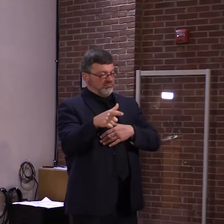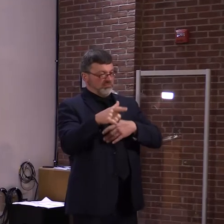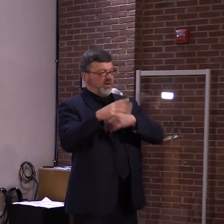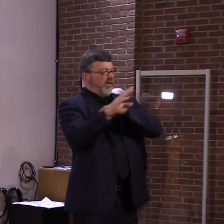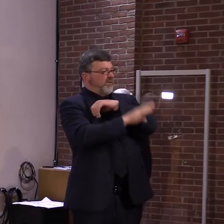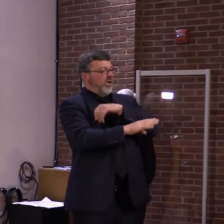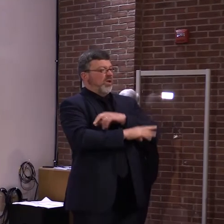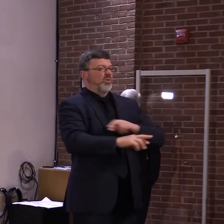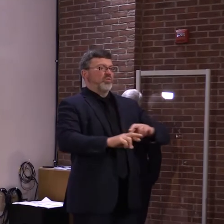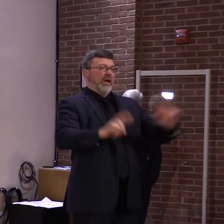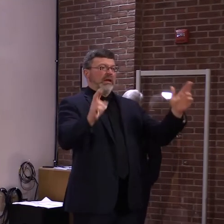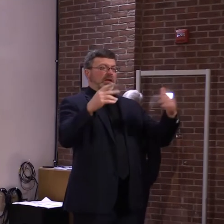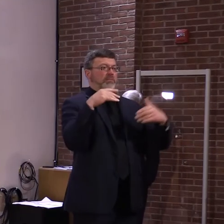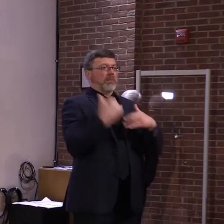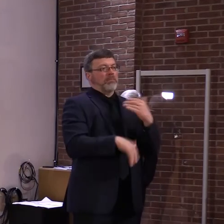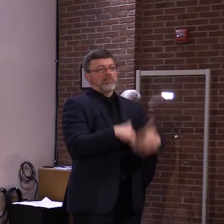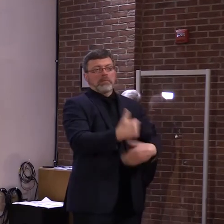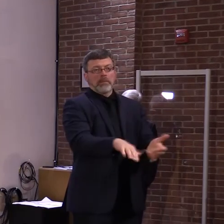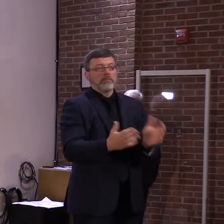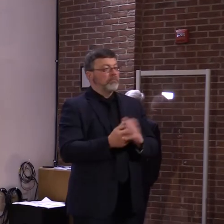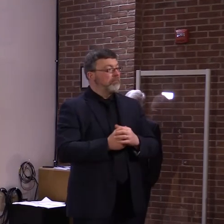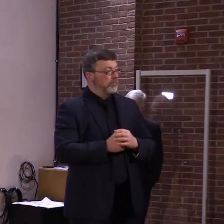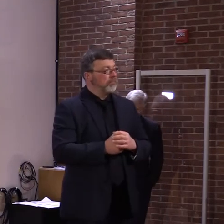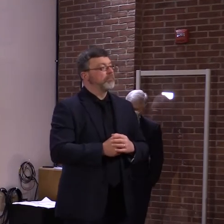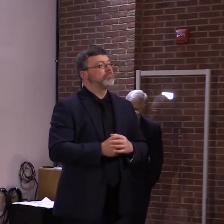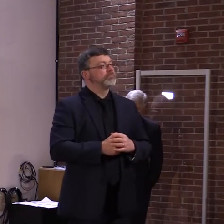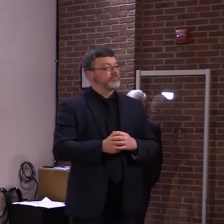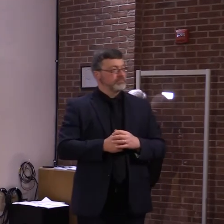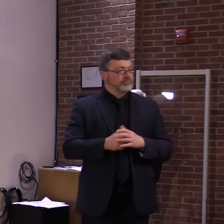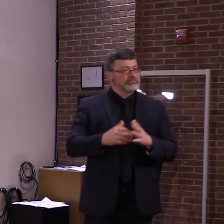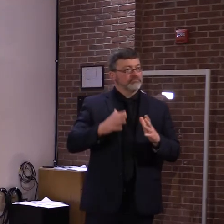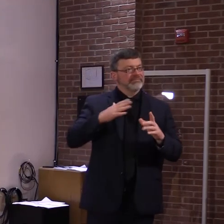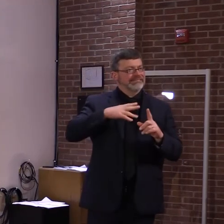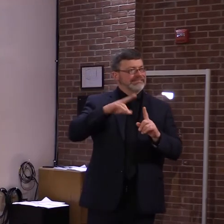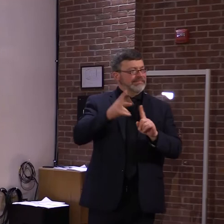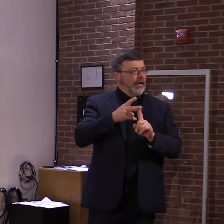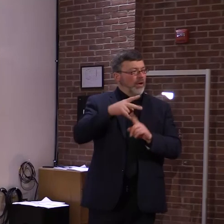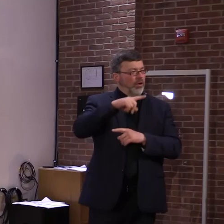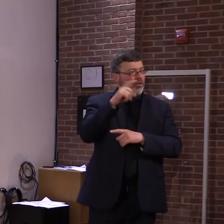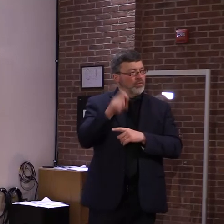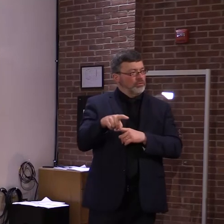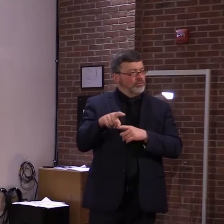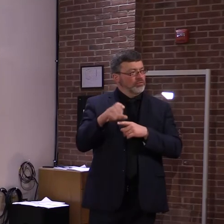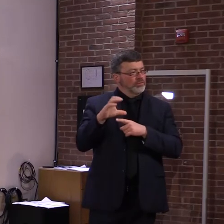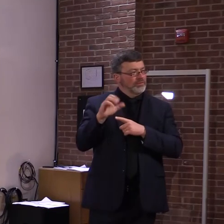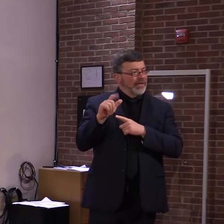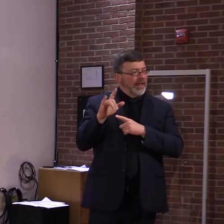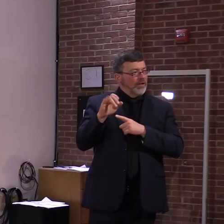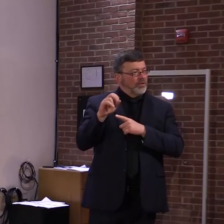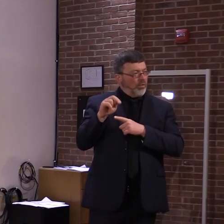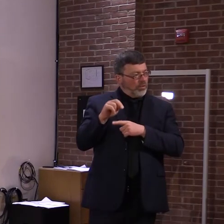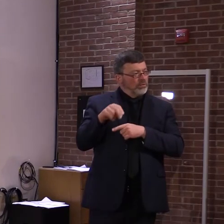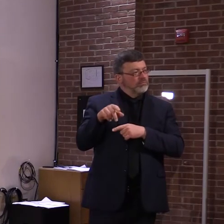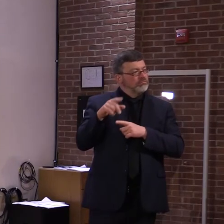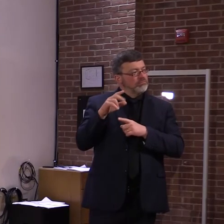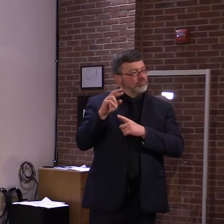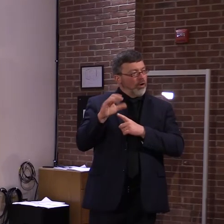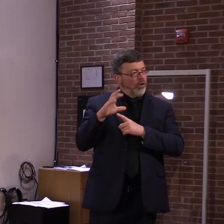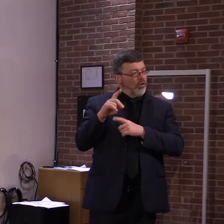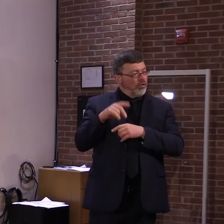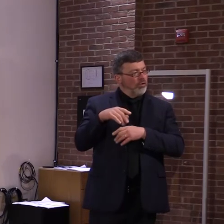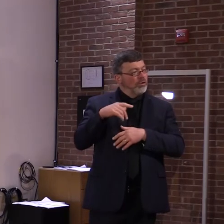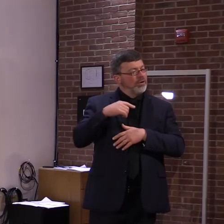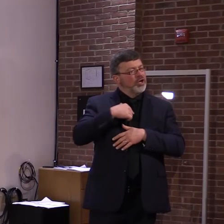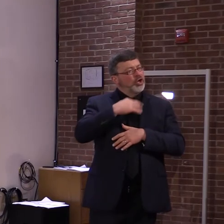Is there a baseline number of tests that you're hoping to be administering as part of the pilot? Not